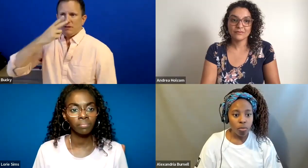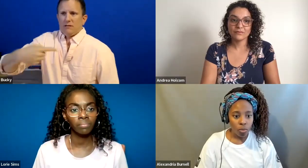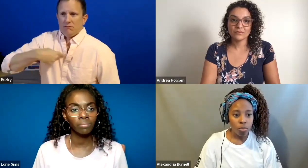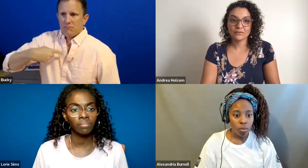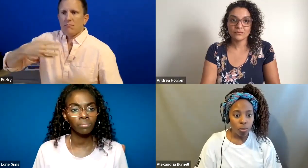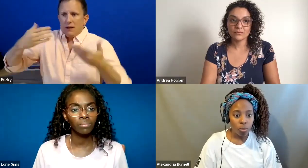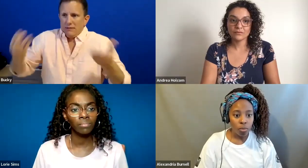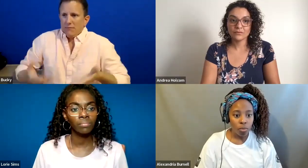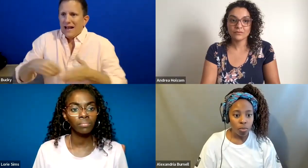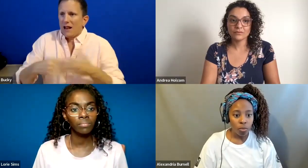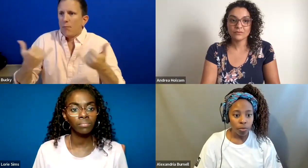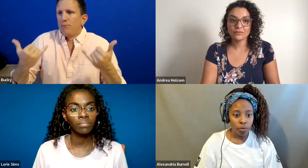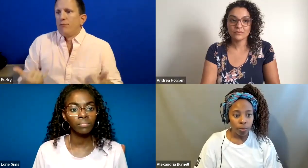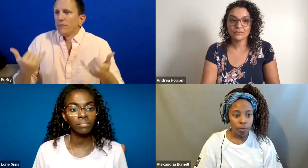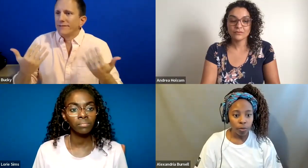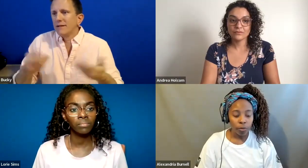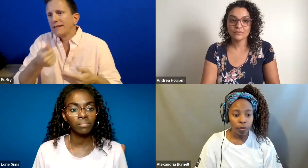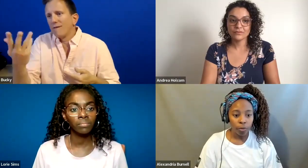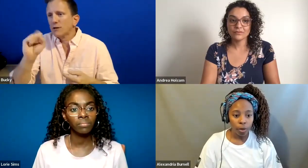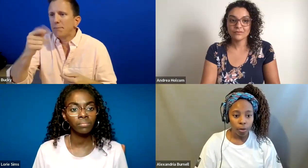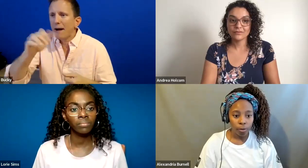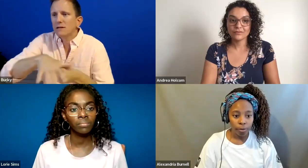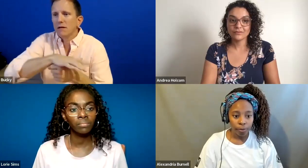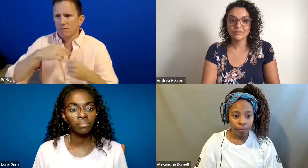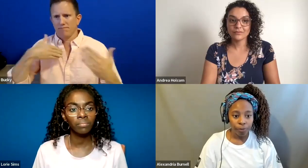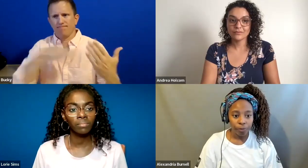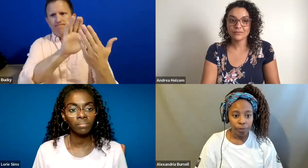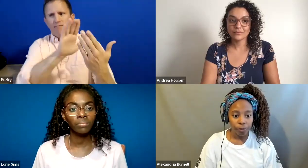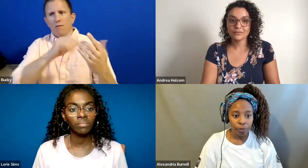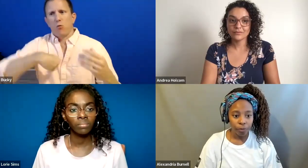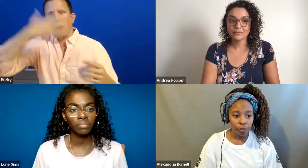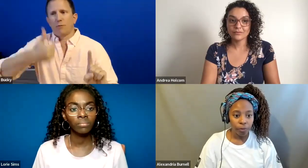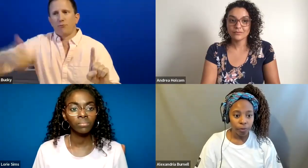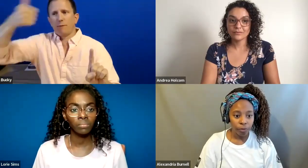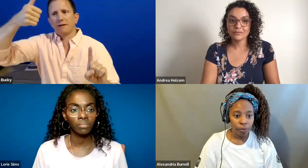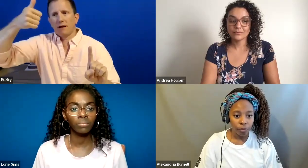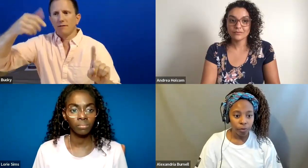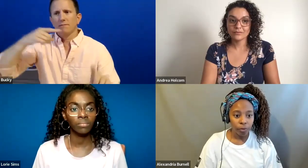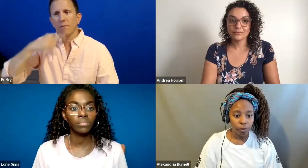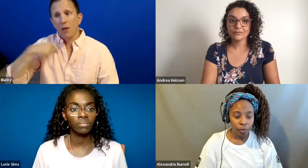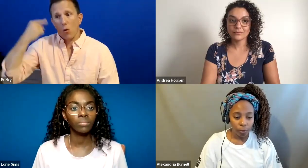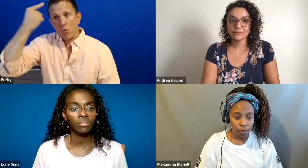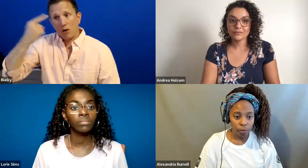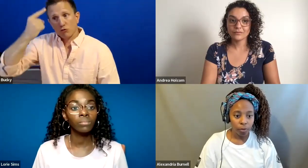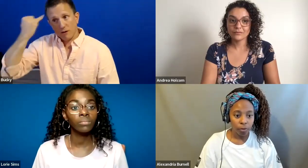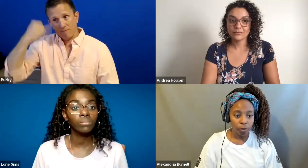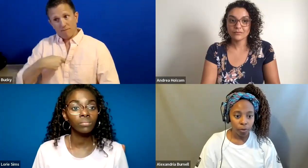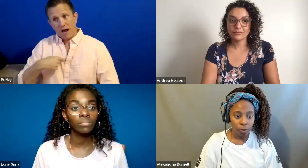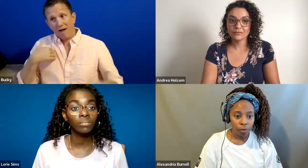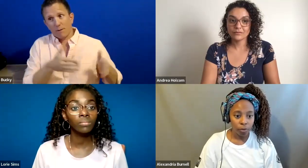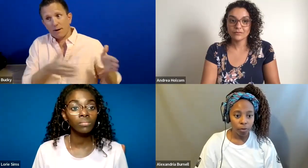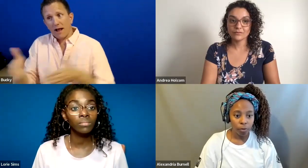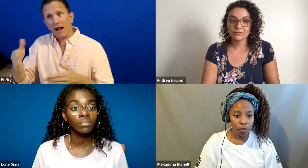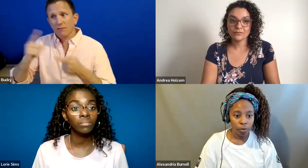right now. And this individual has said, hey, I know that there are a few spaces where I have had to confront